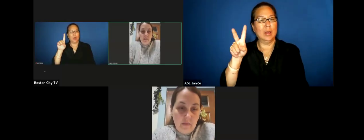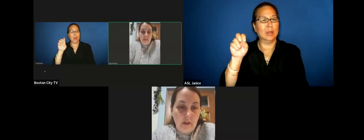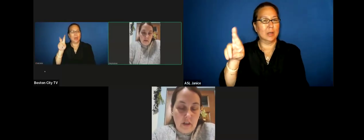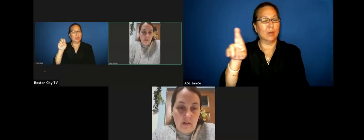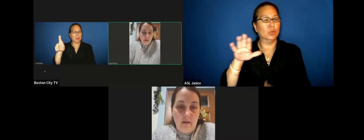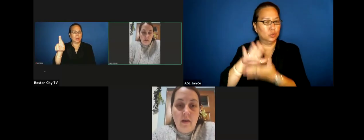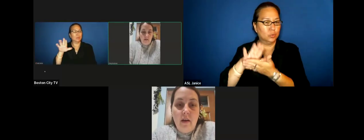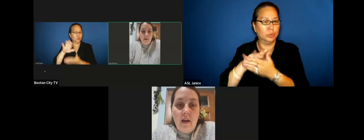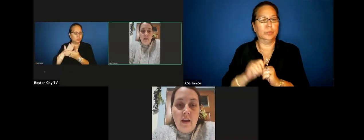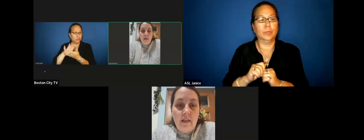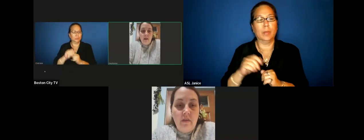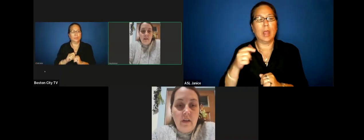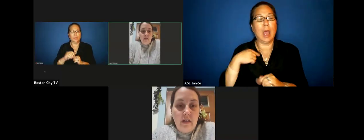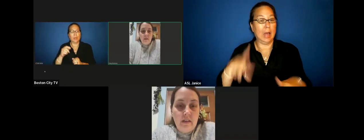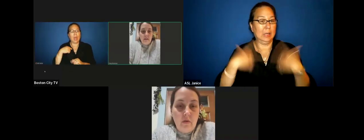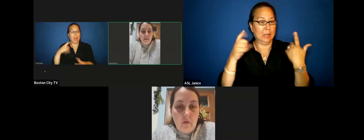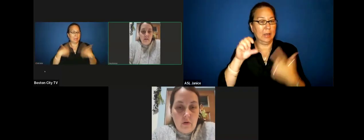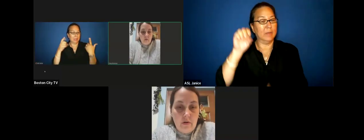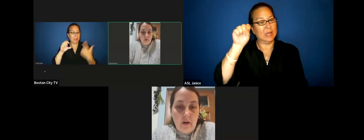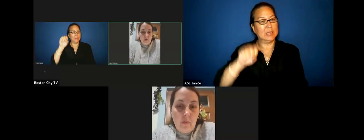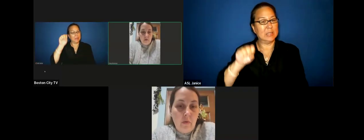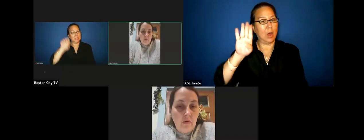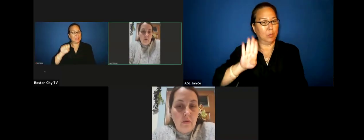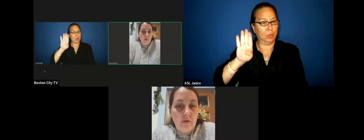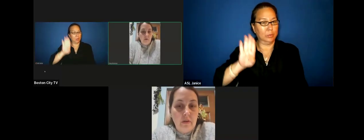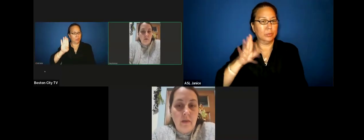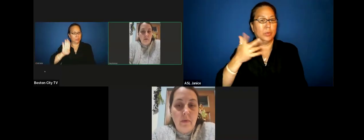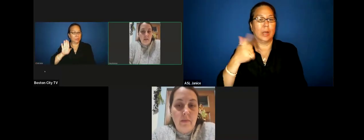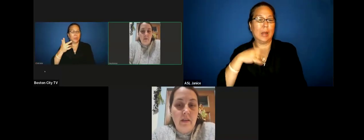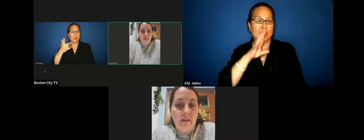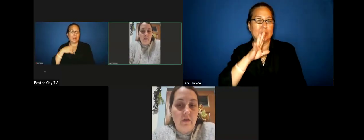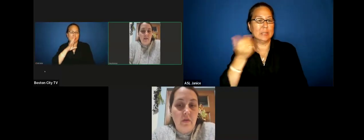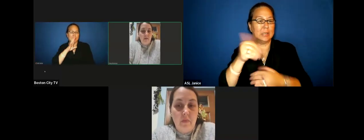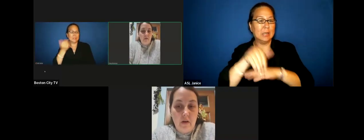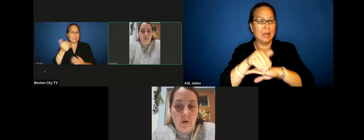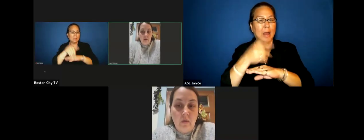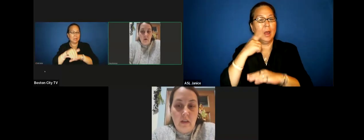of establishing a Dever Legacy Award, a proposal created by